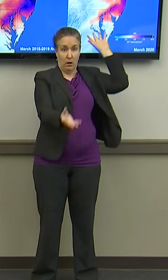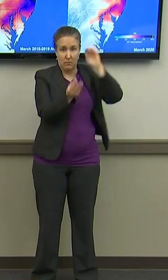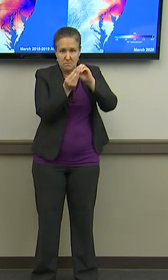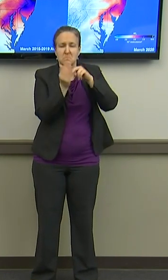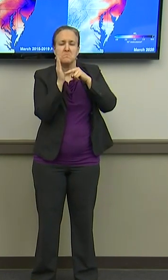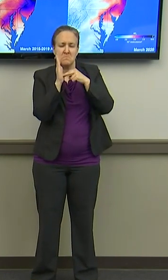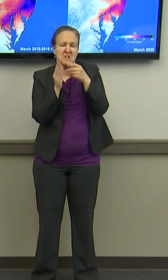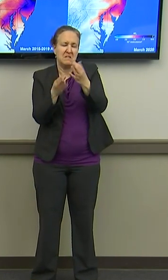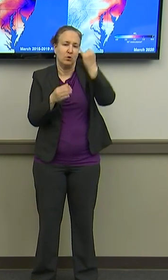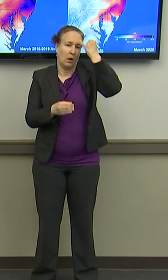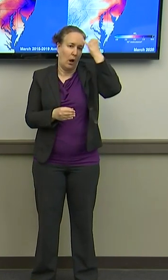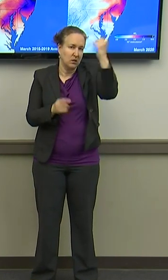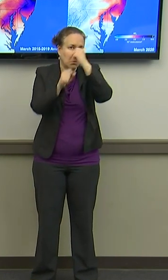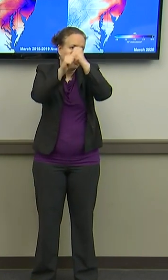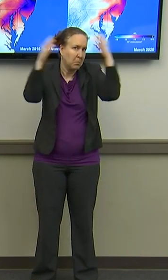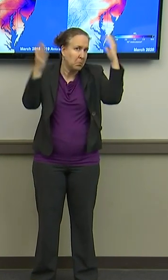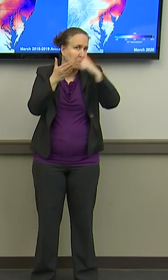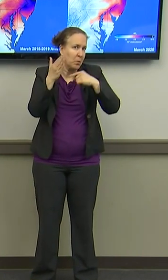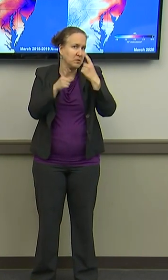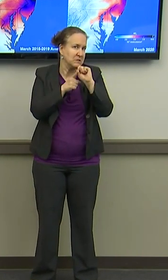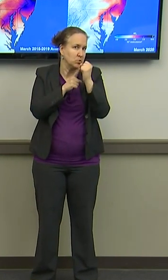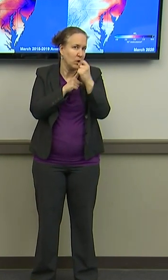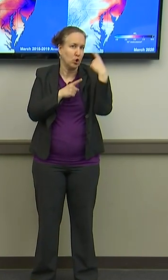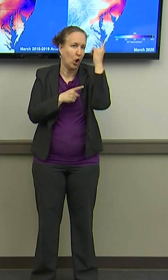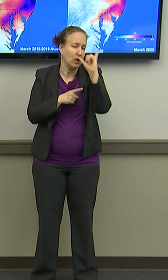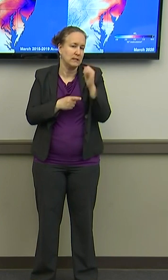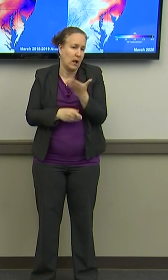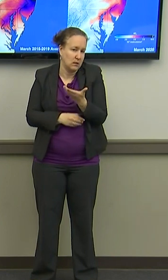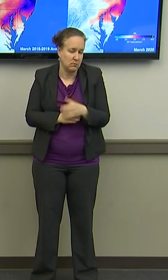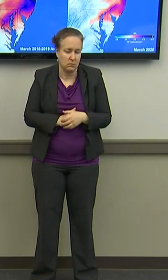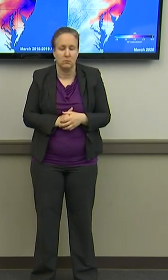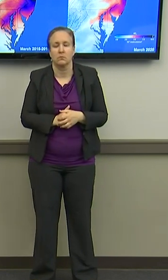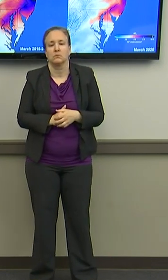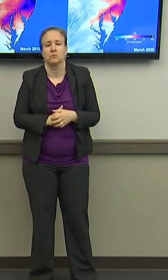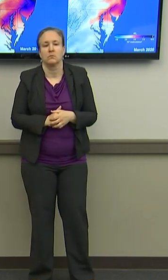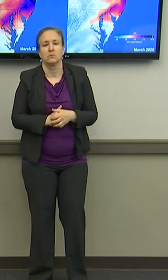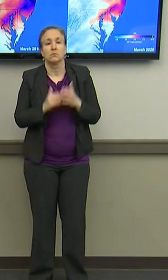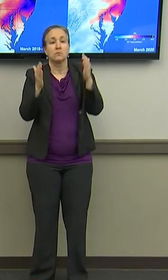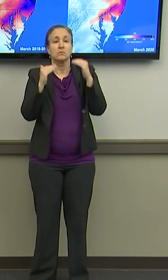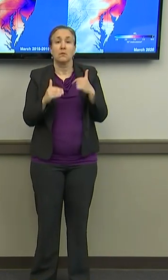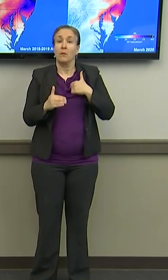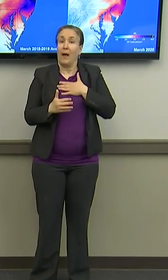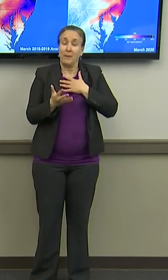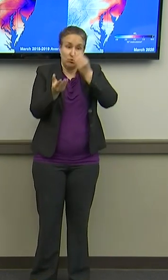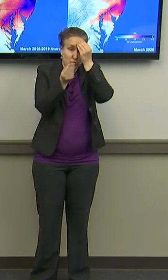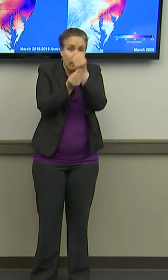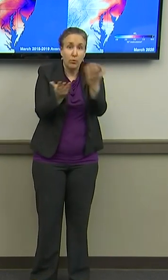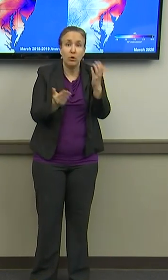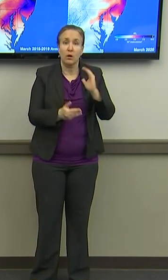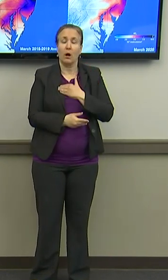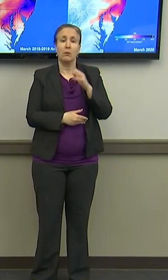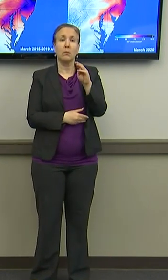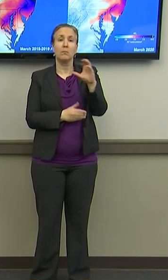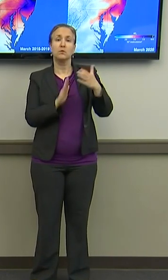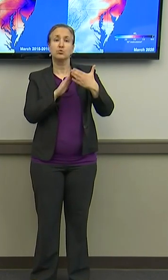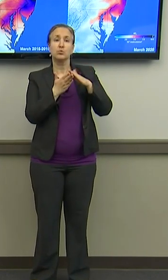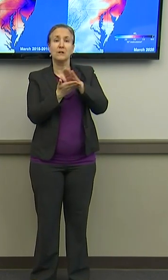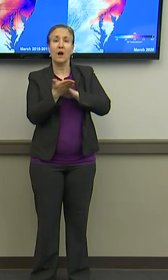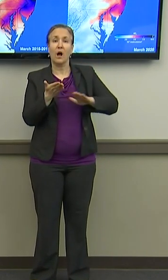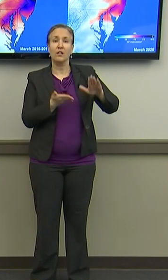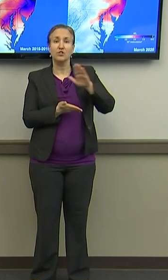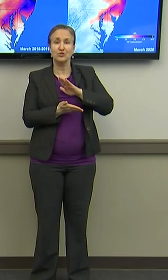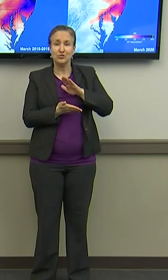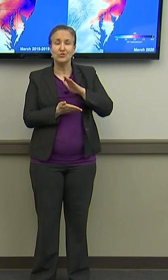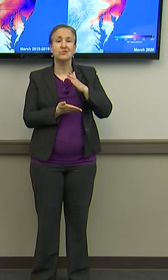So that just gives you a sense of the situation there. Very happy to report that our Montgomery County Community